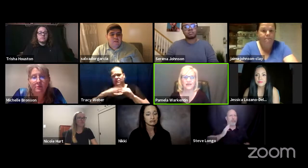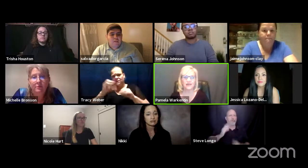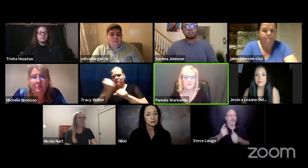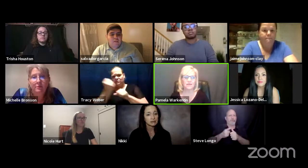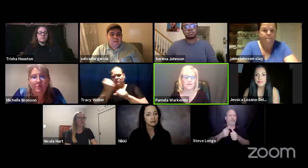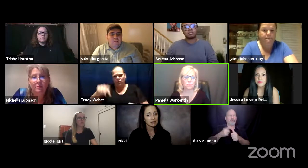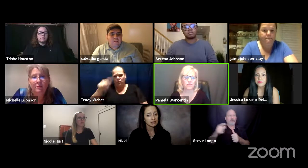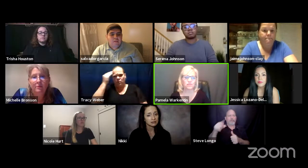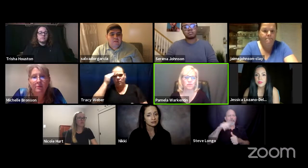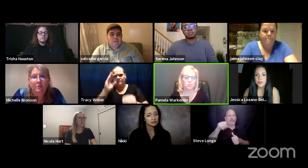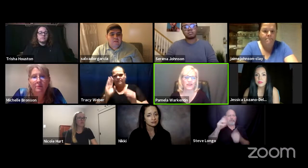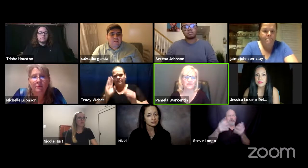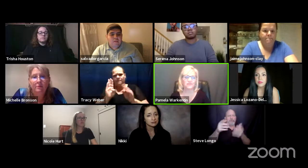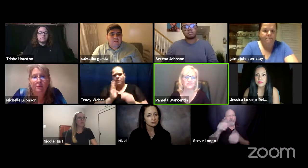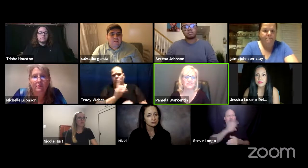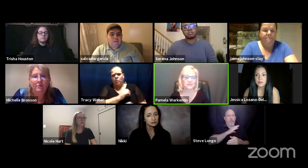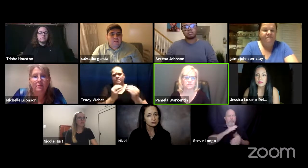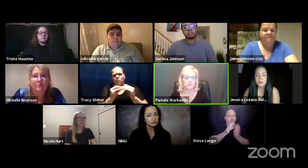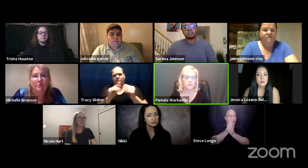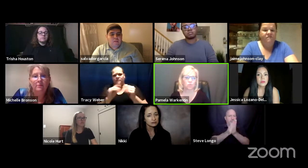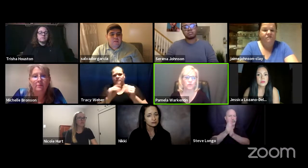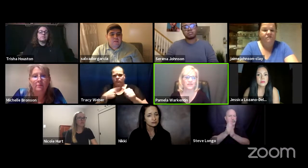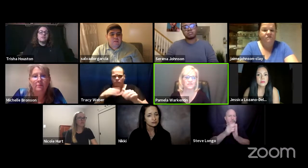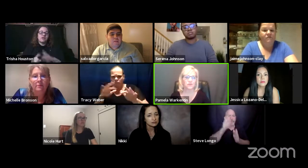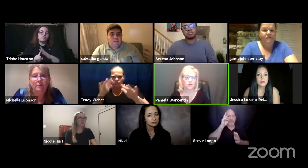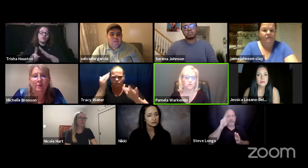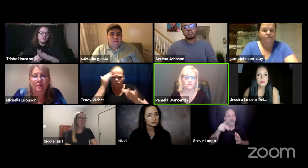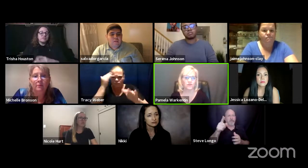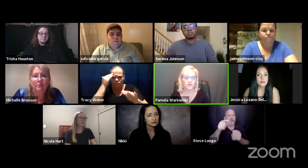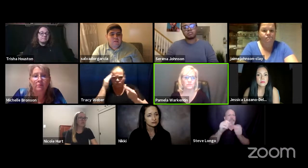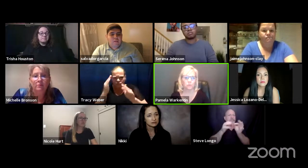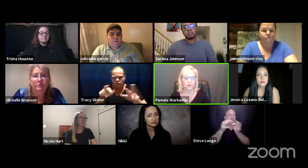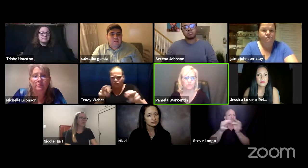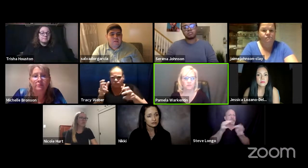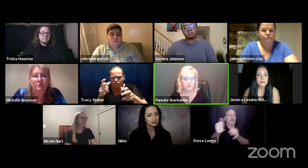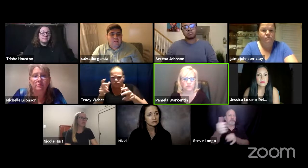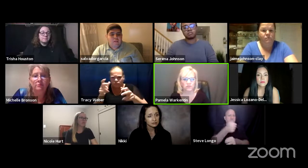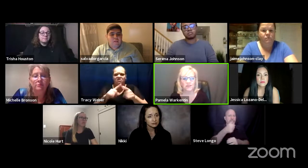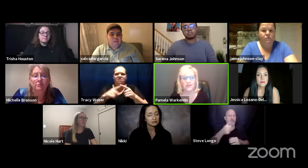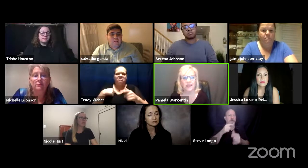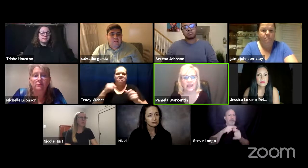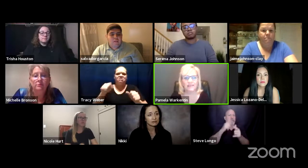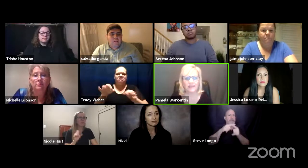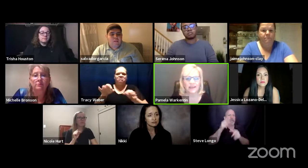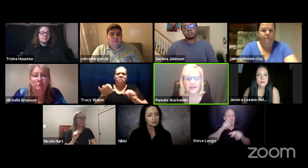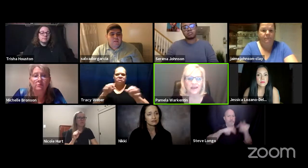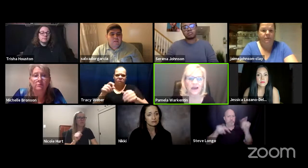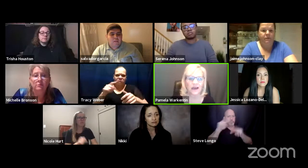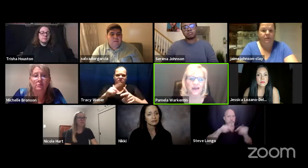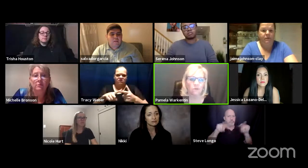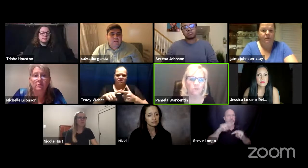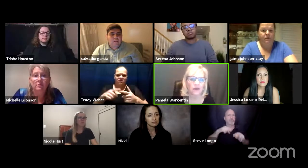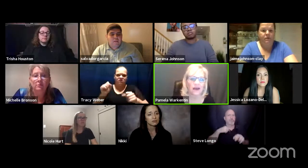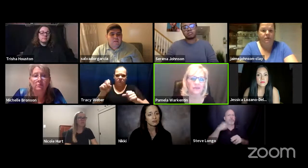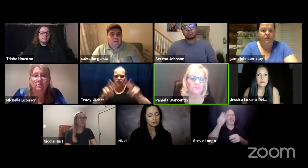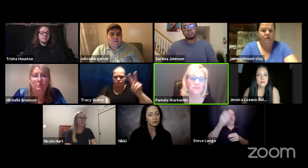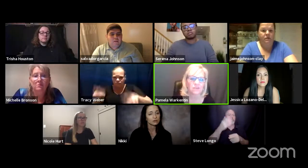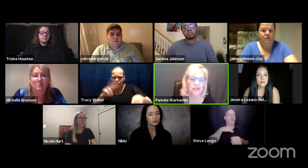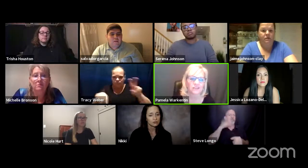thinking maybe we should wait until December so we get to know the various board members, and then that would allow them the chance